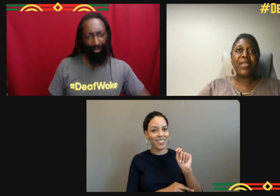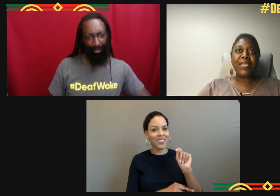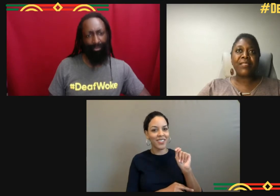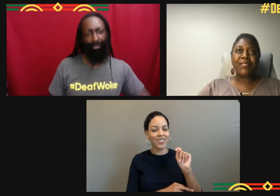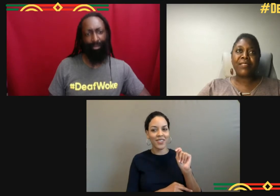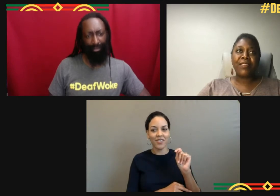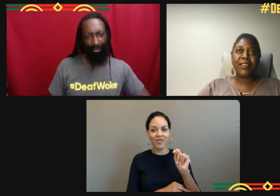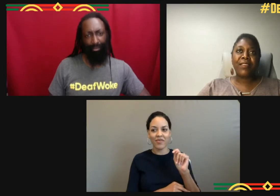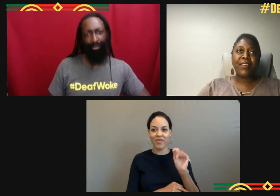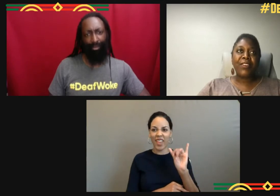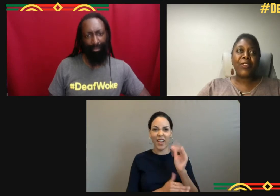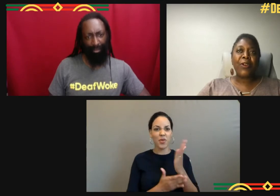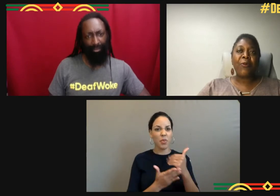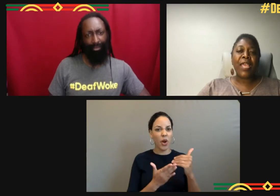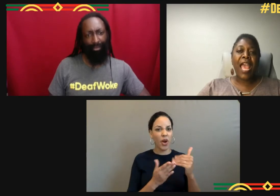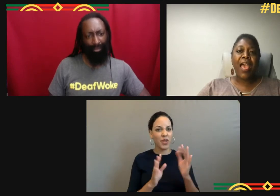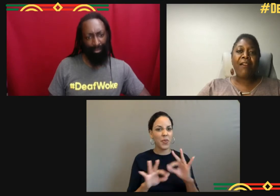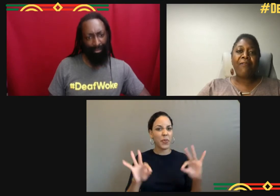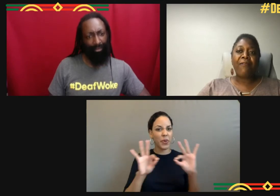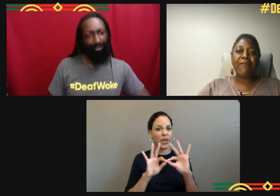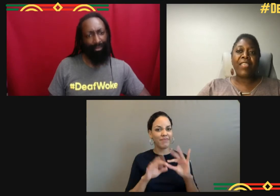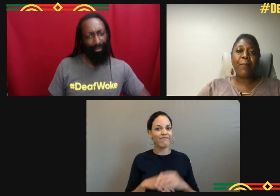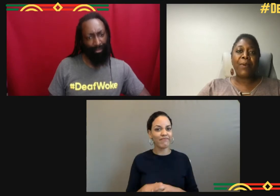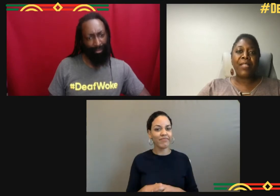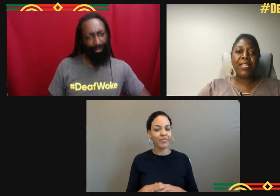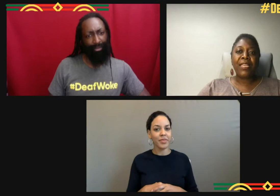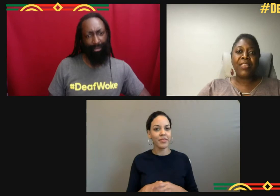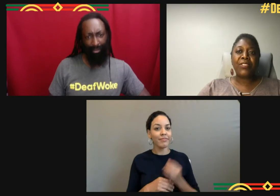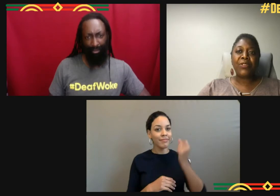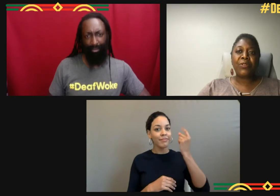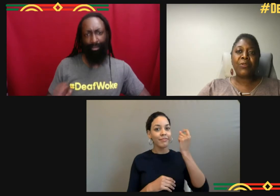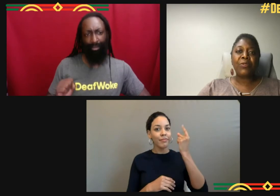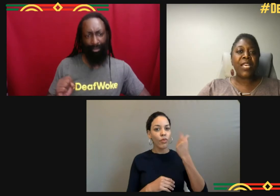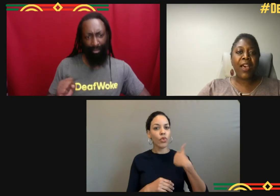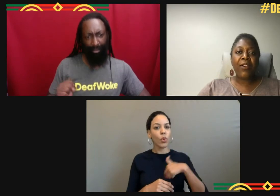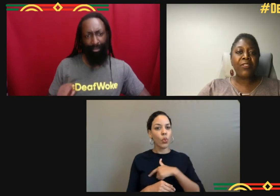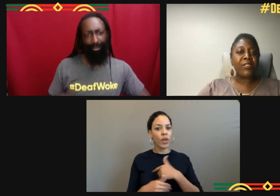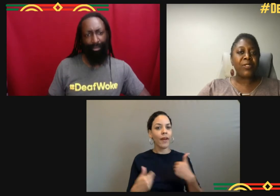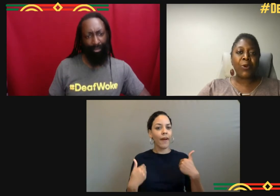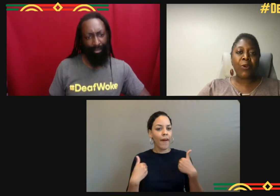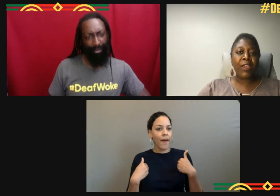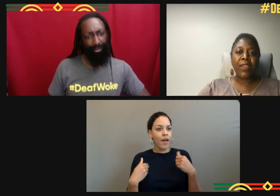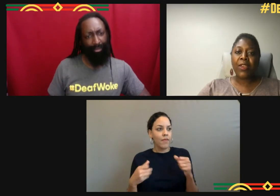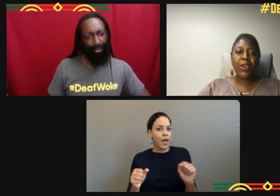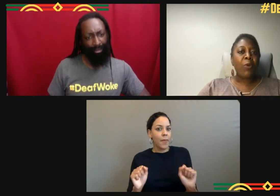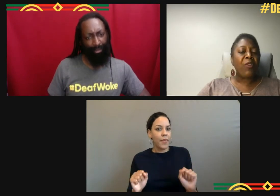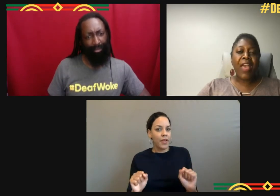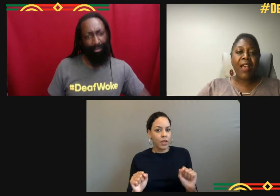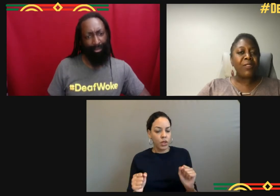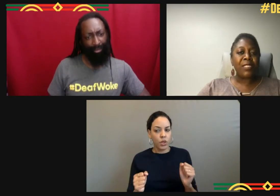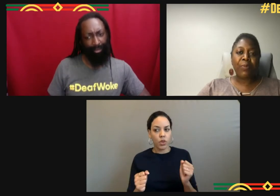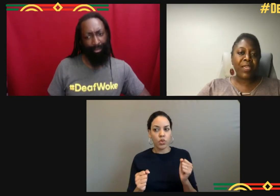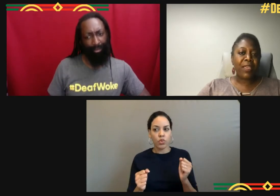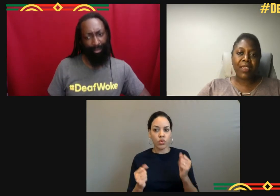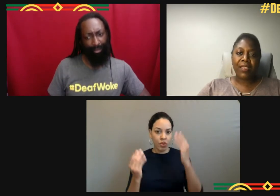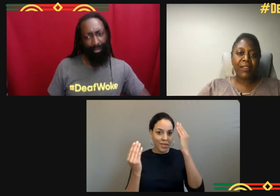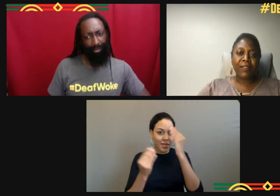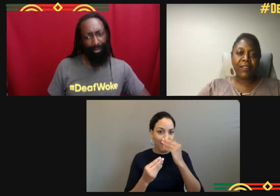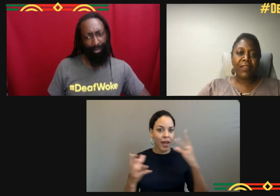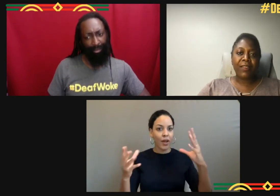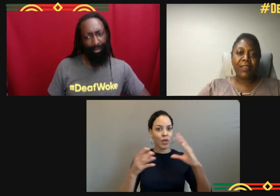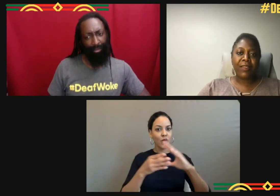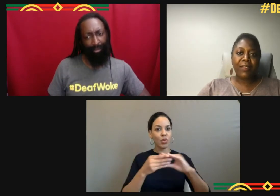That's the piece. You know, we have the ability to tell the story without